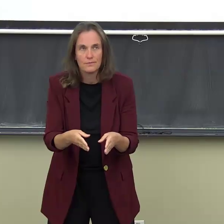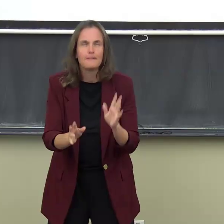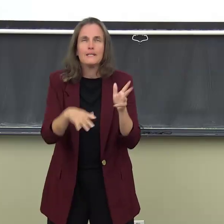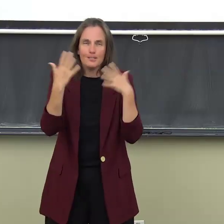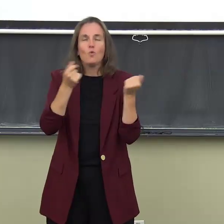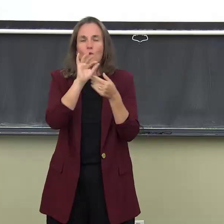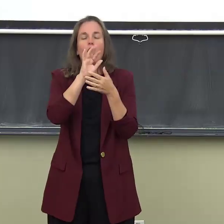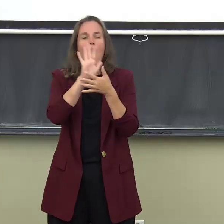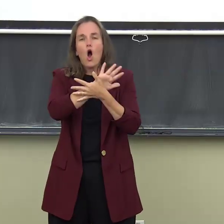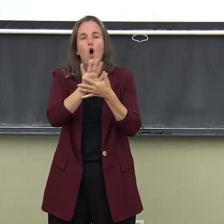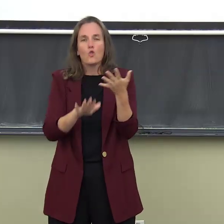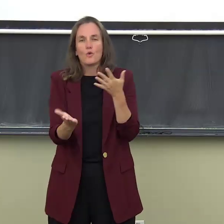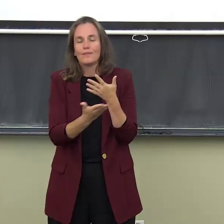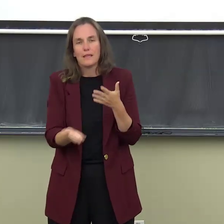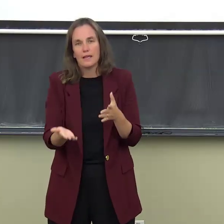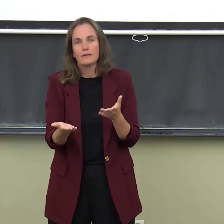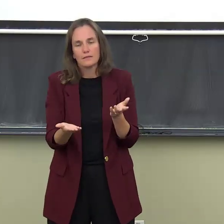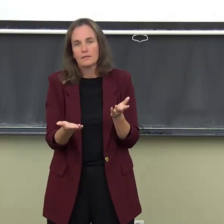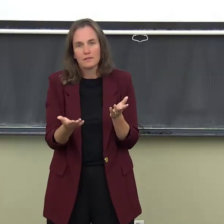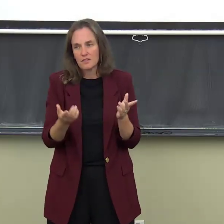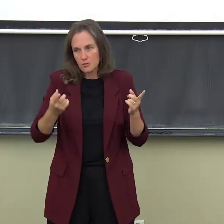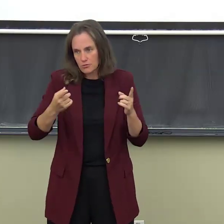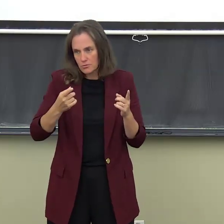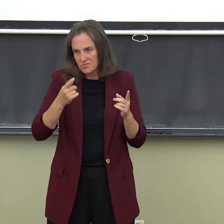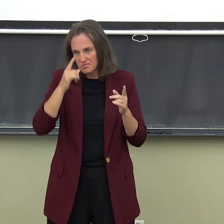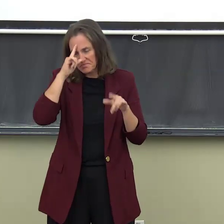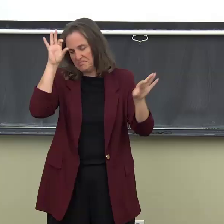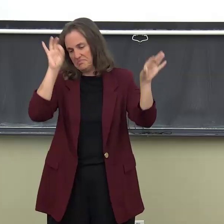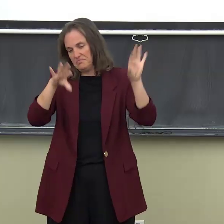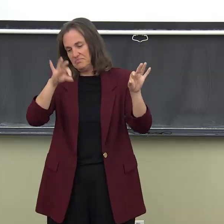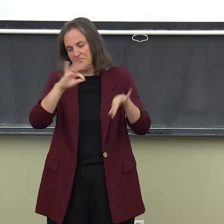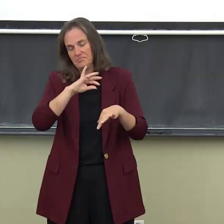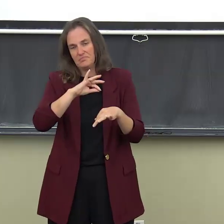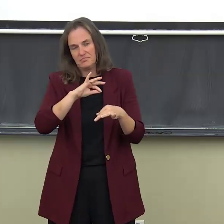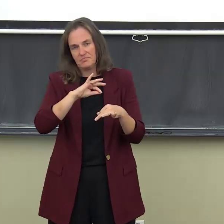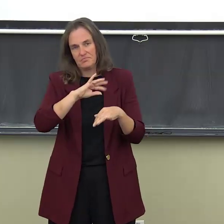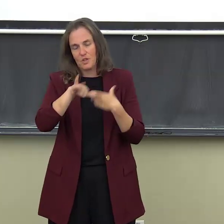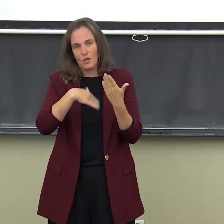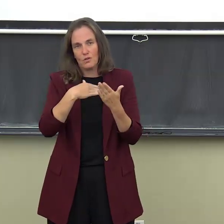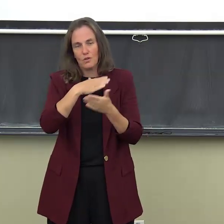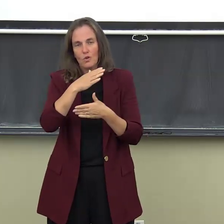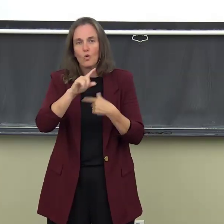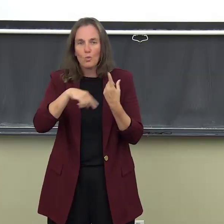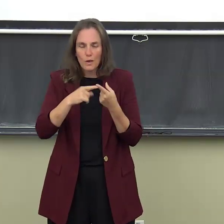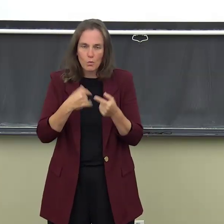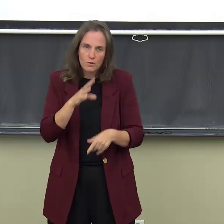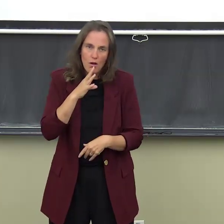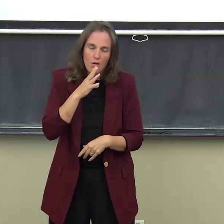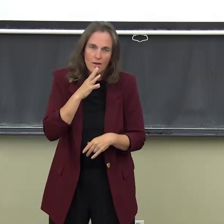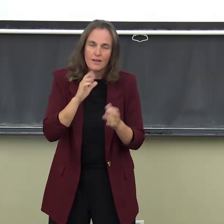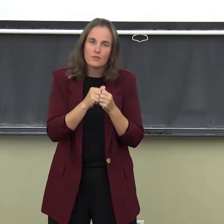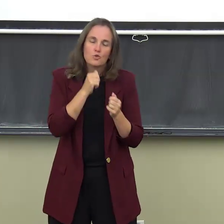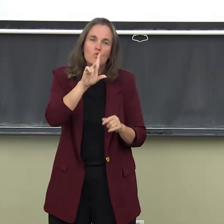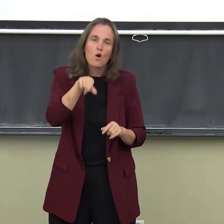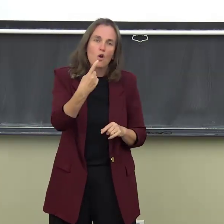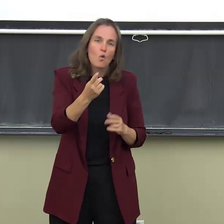those things made me, like everything we're talking made me think of the place I've been working and people I'm dealing with, and not only how